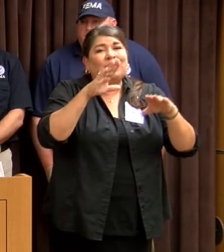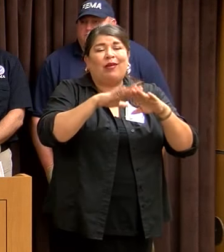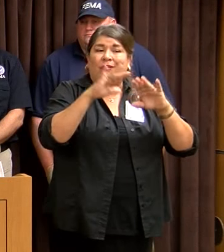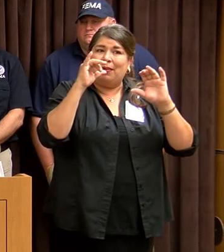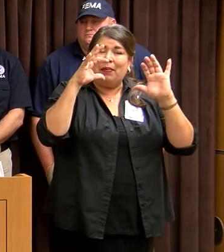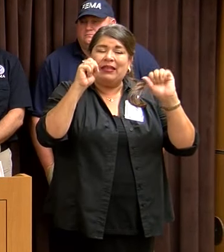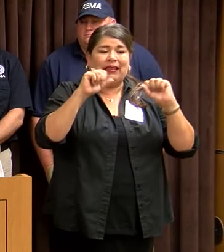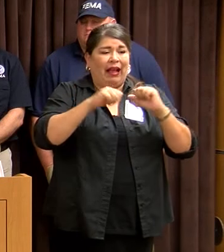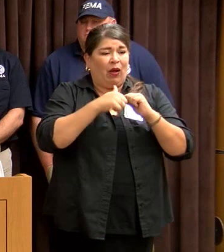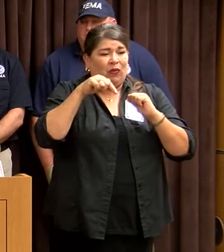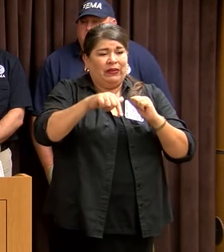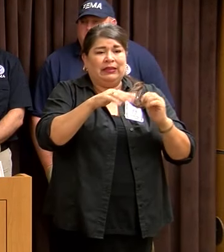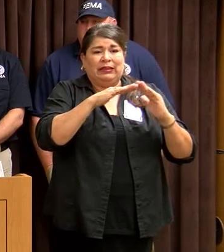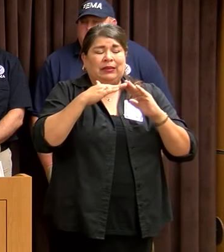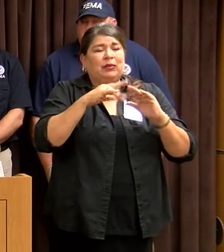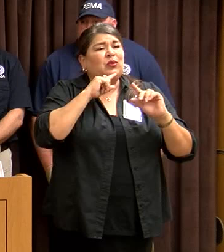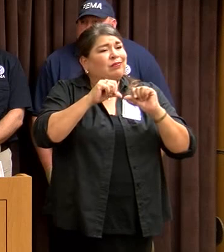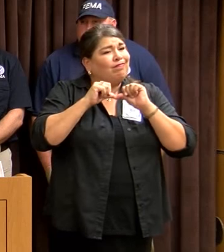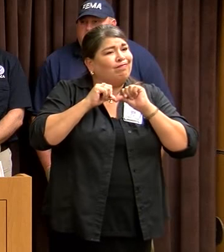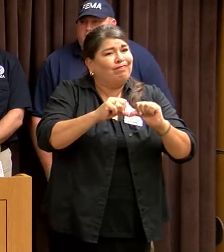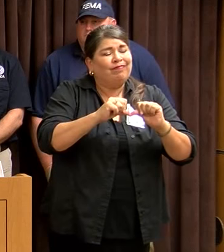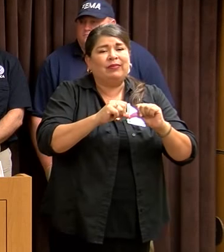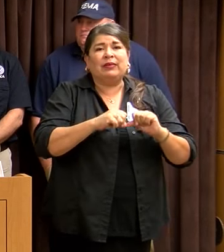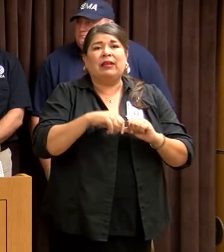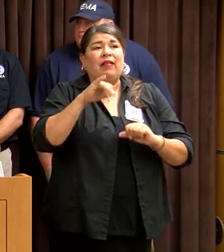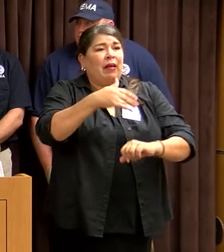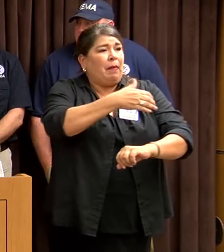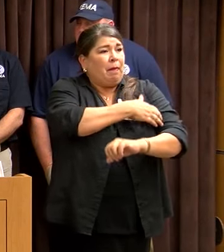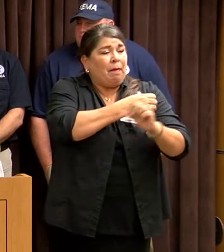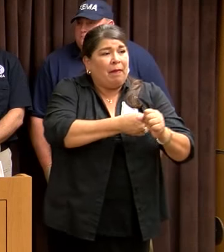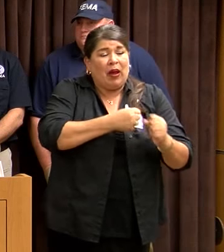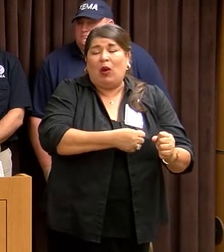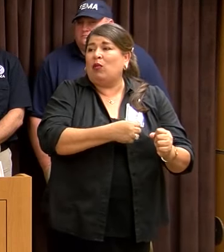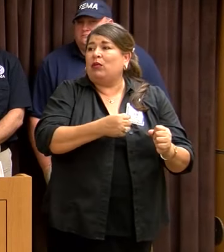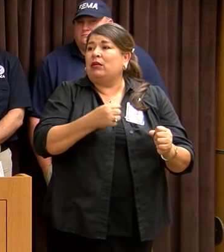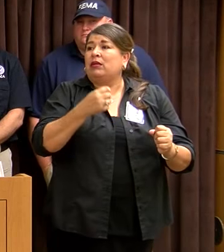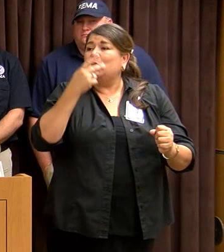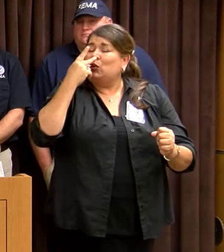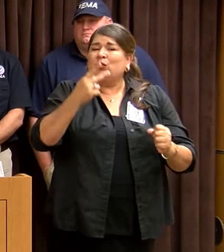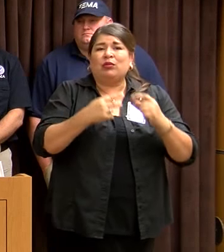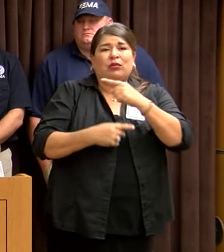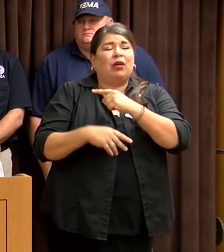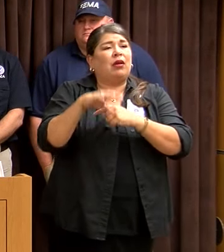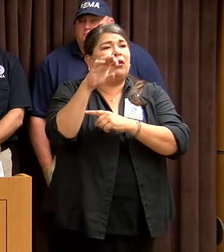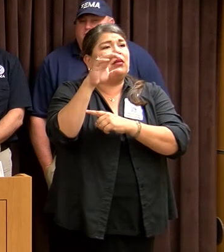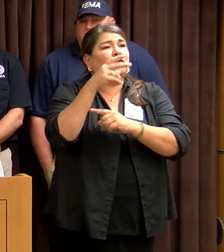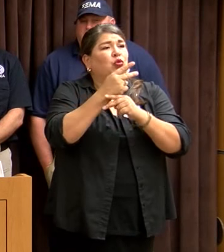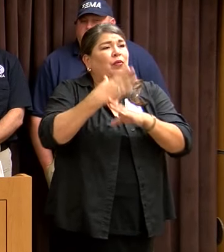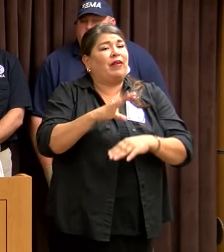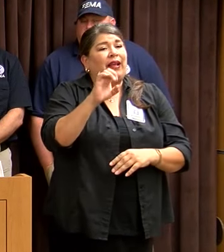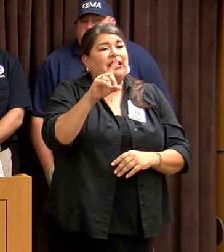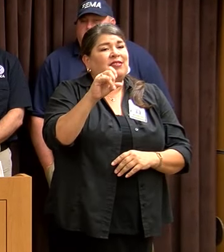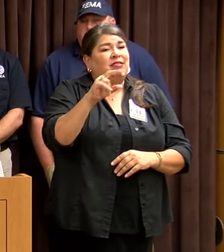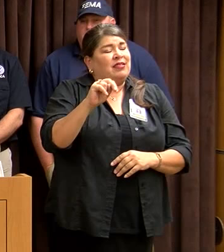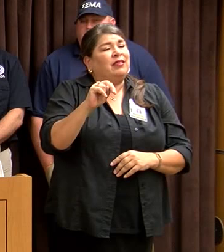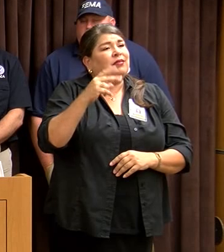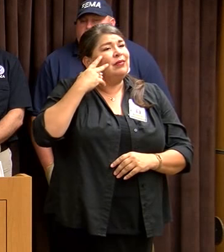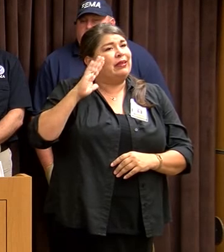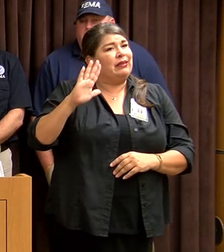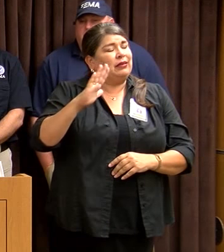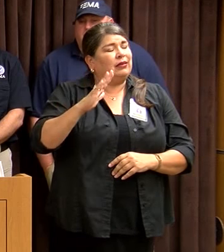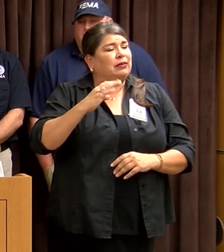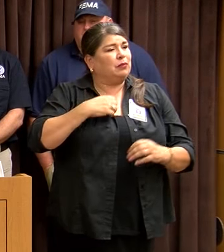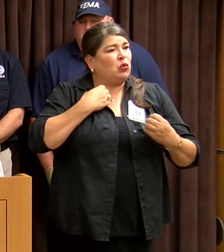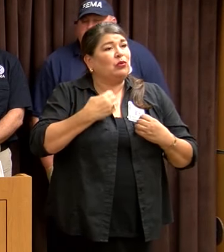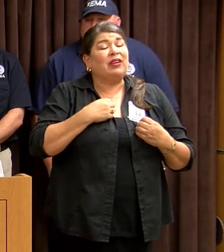community, the power of this community. You saw the passion in Supervisor Edson's remarks to you today. This community